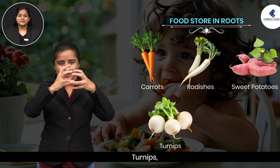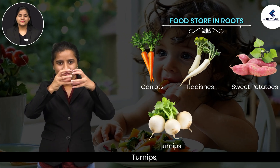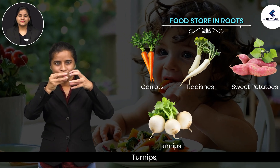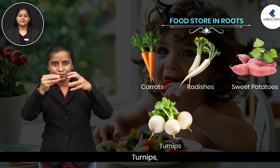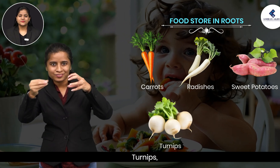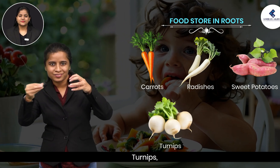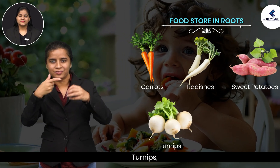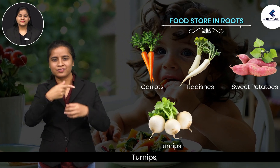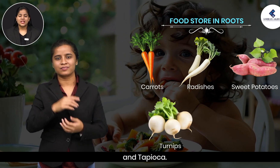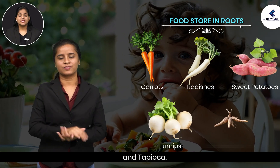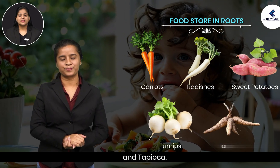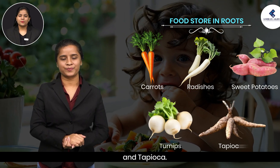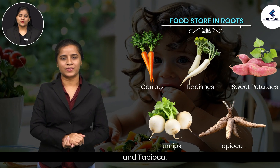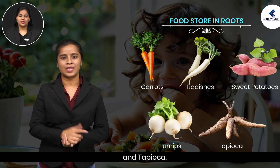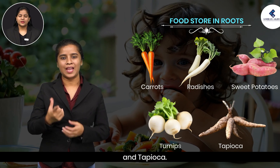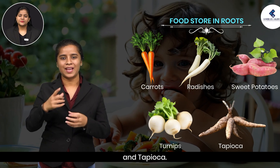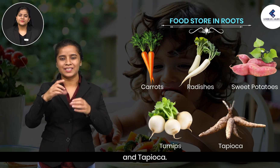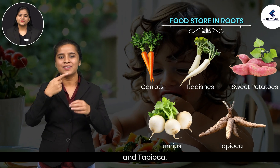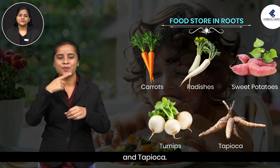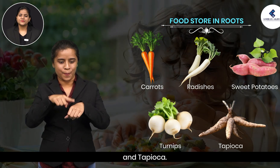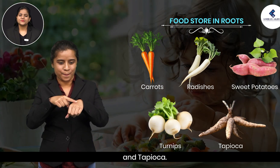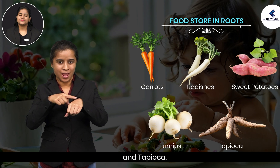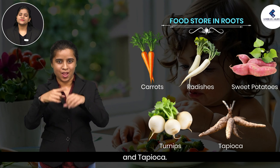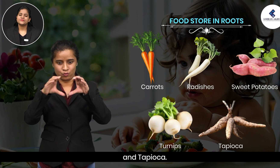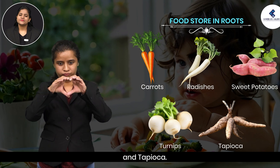turnips, and tapioca.